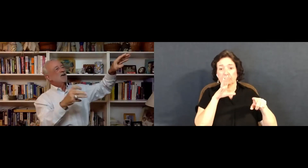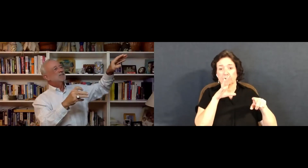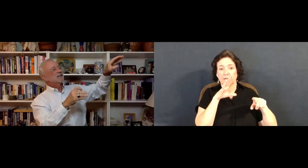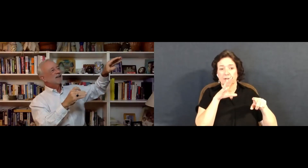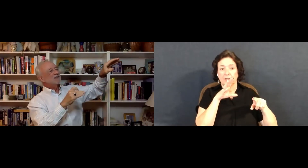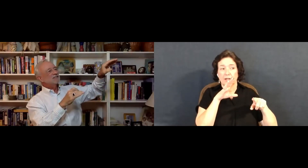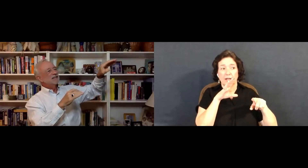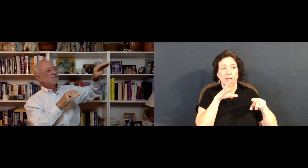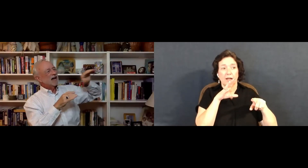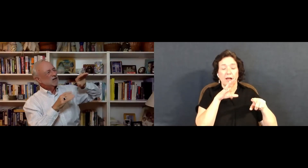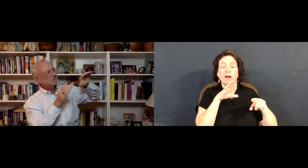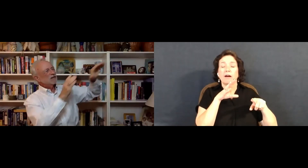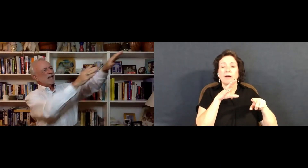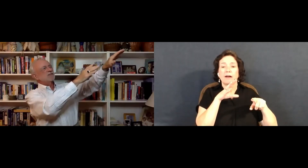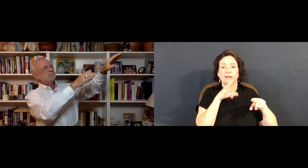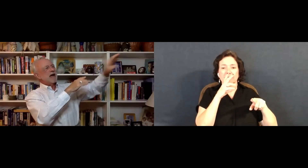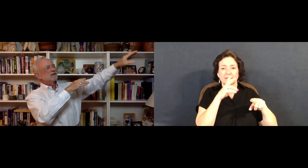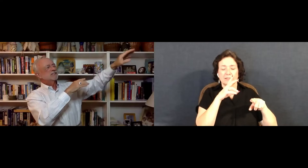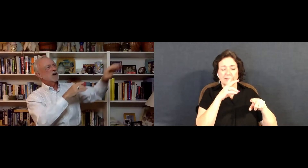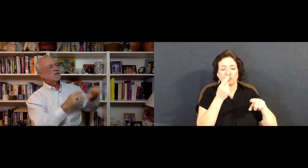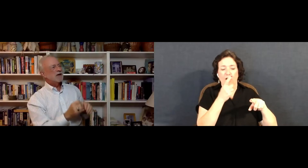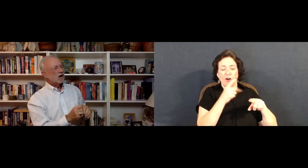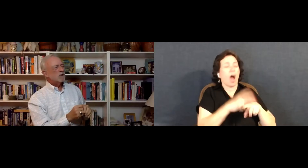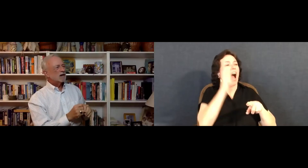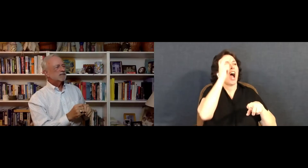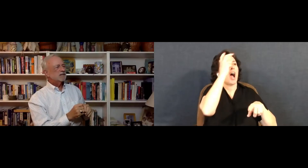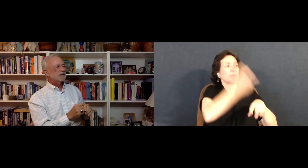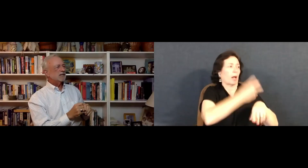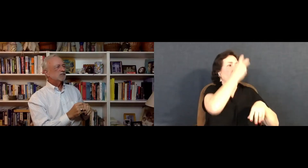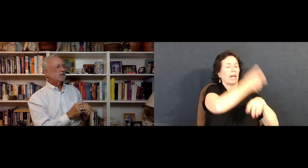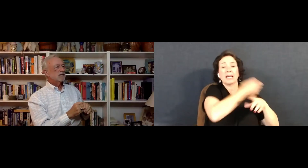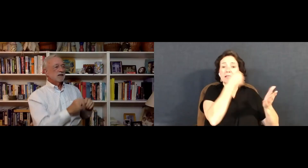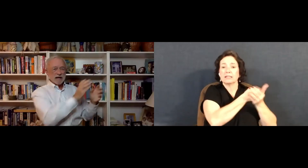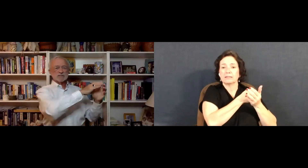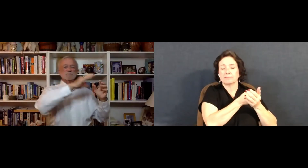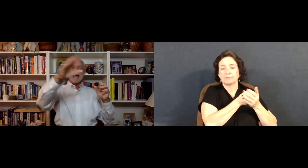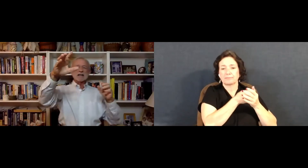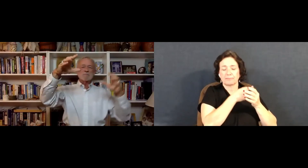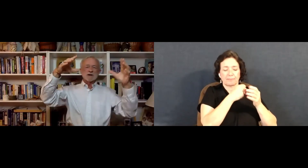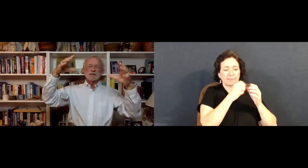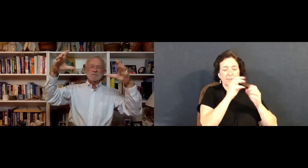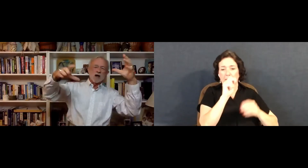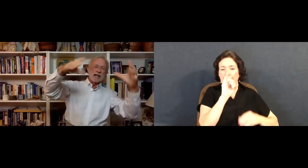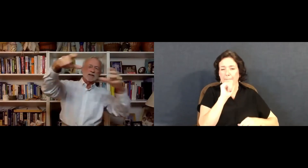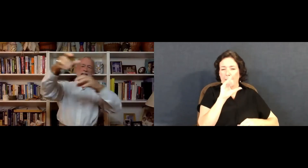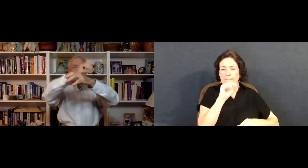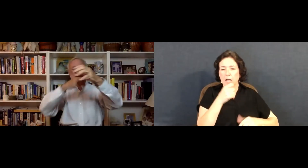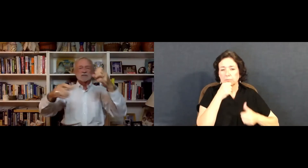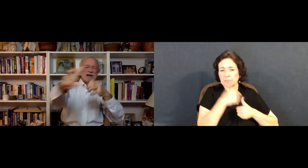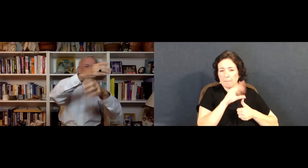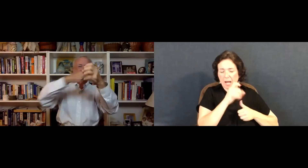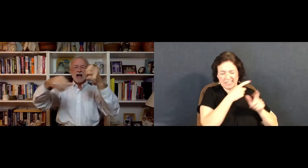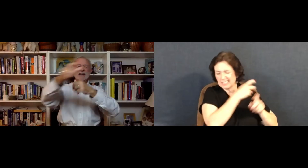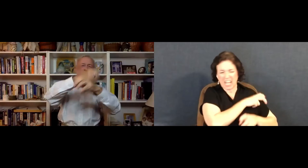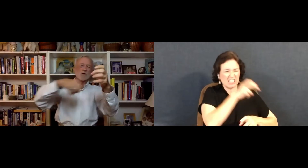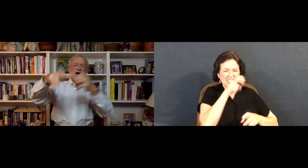flies off to the left, and bounces off the mailbox in the ditch. Bounces back up onto the front end of that tractor,